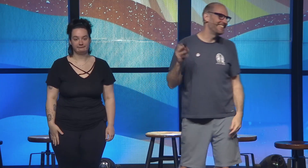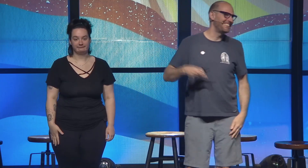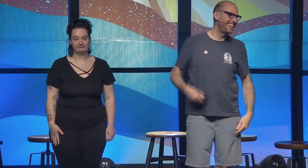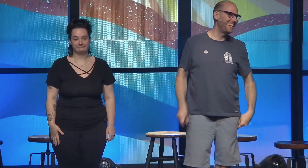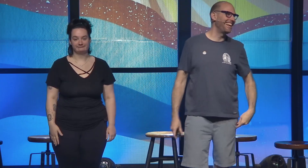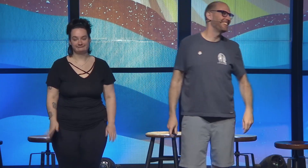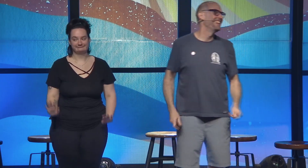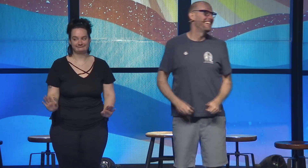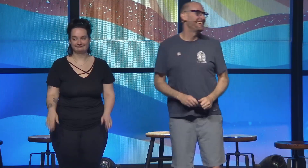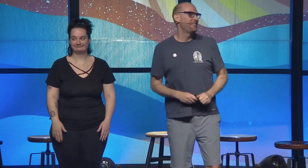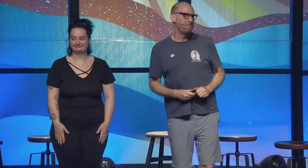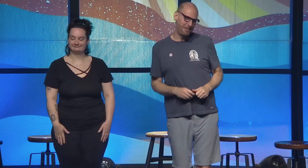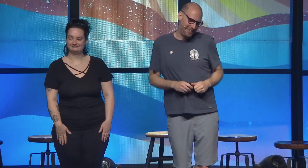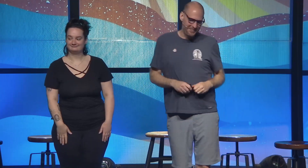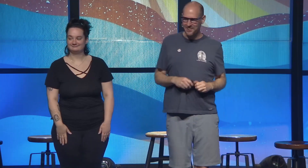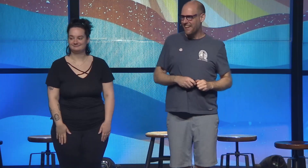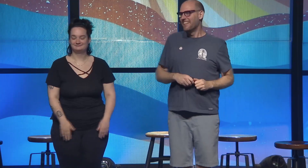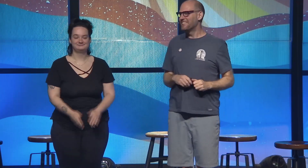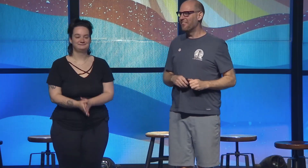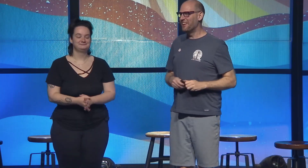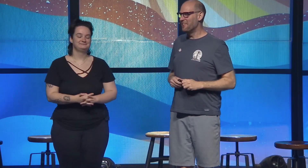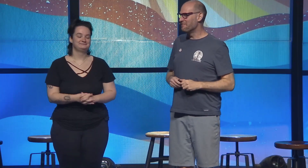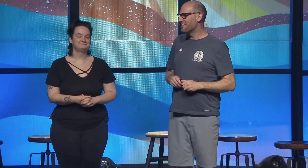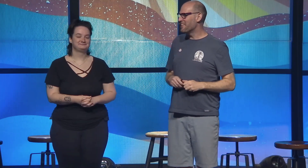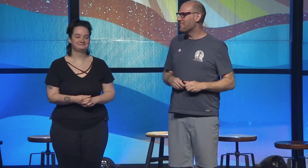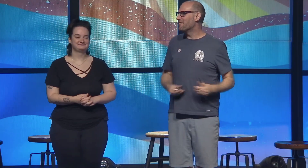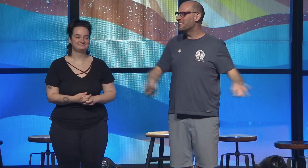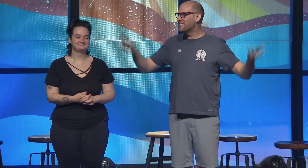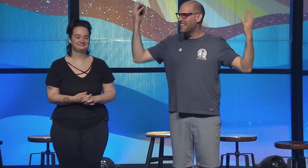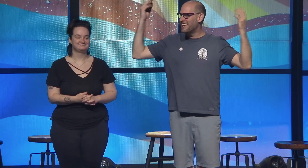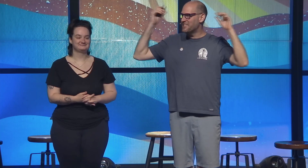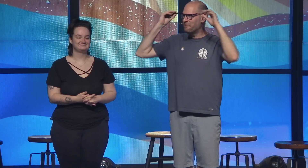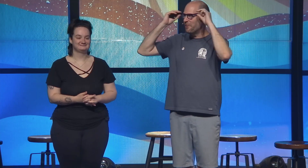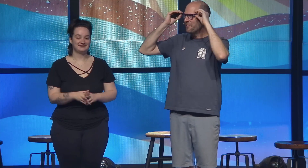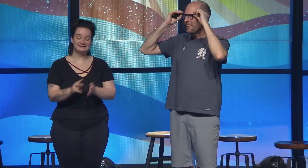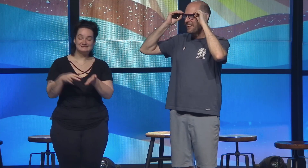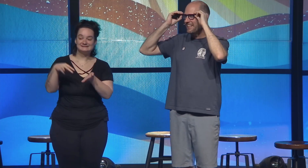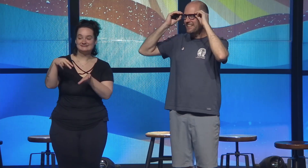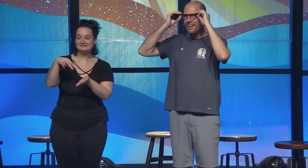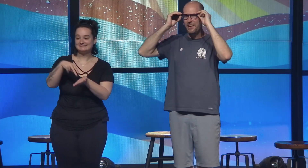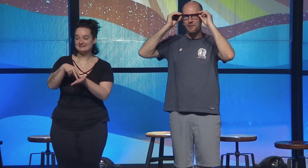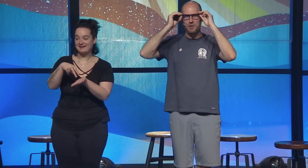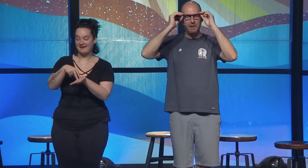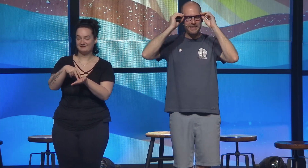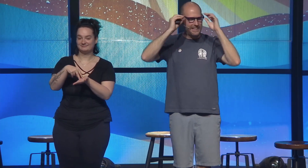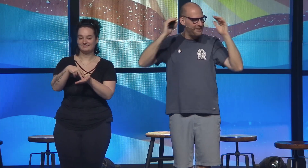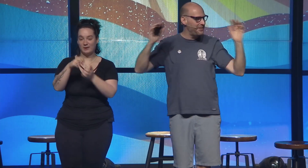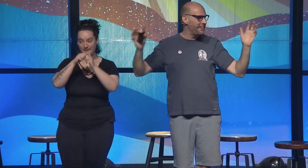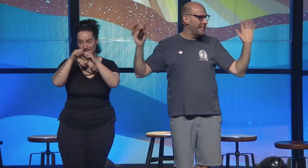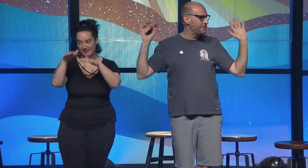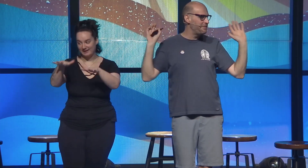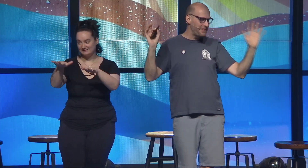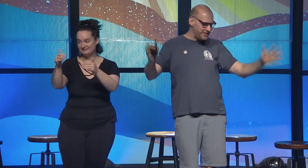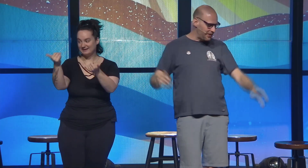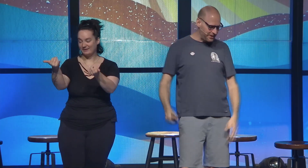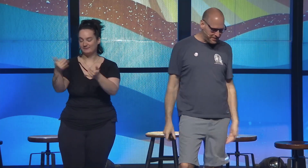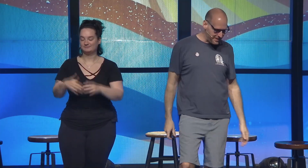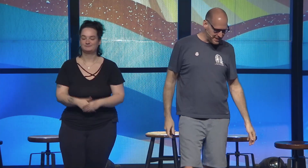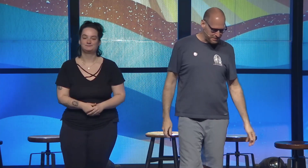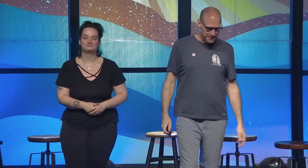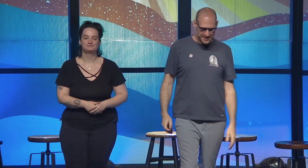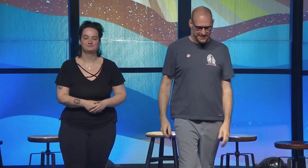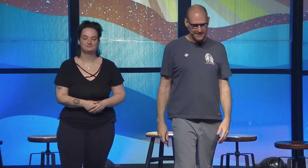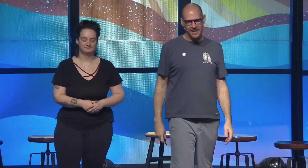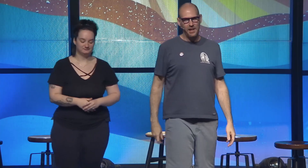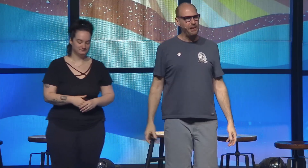No, I didn't say that. Maybe. Okay, so, would you stand this morning? We're going to get you out of here with a blessing. If you're a guest, we finish all of